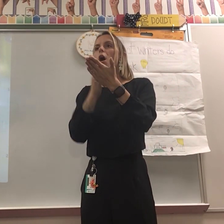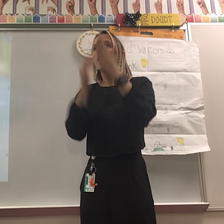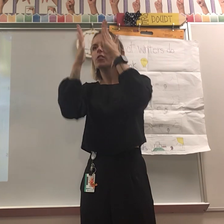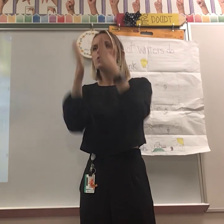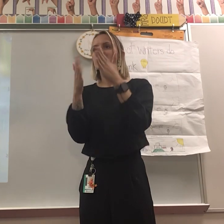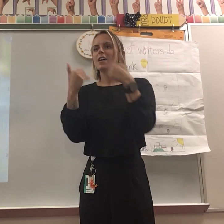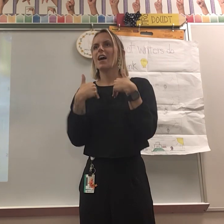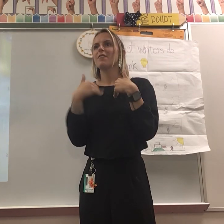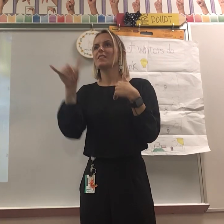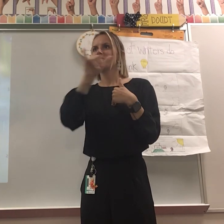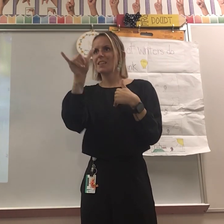are quotes?